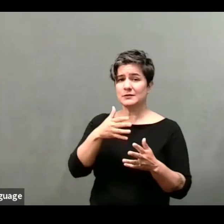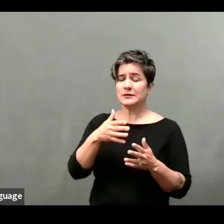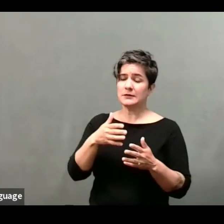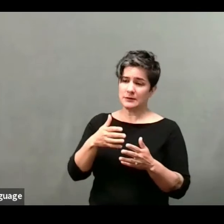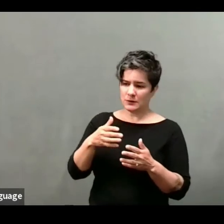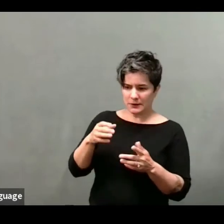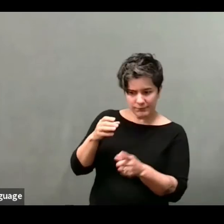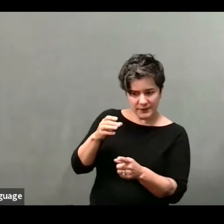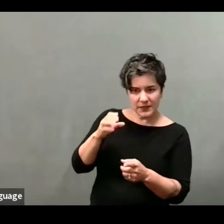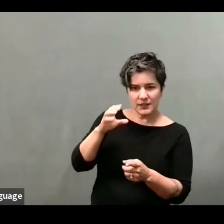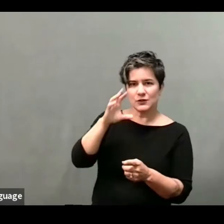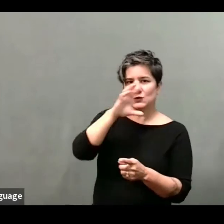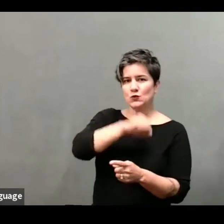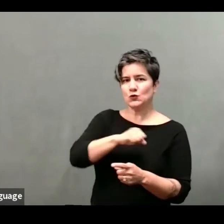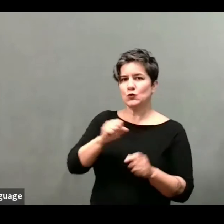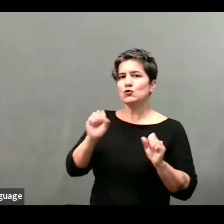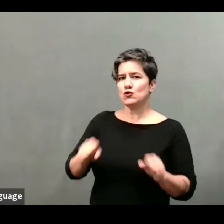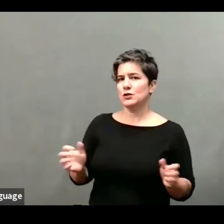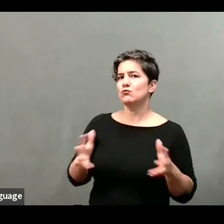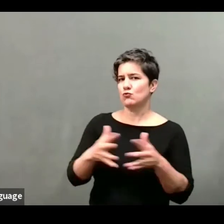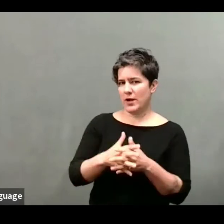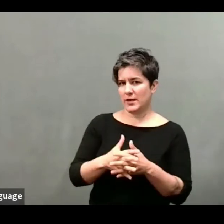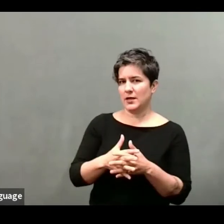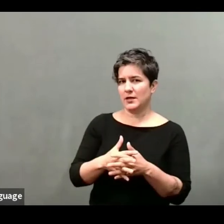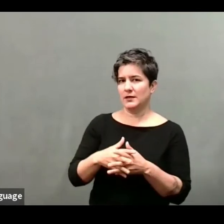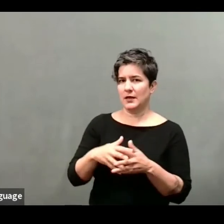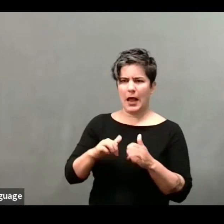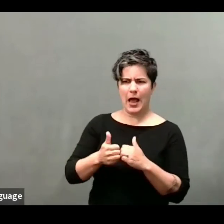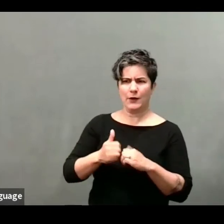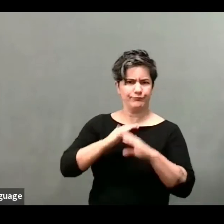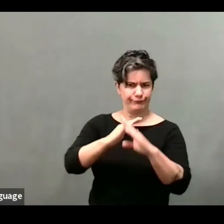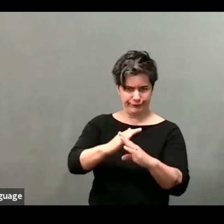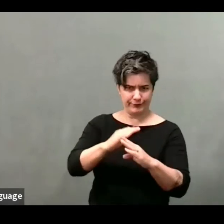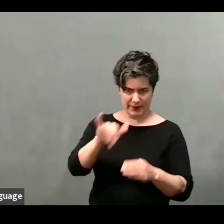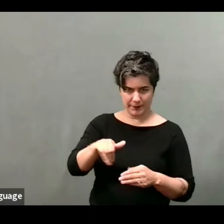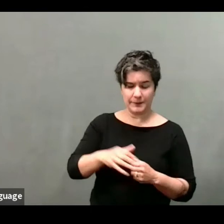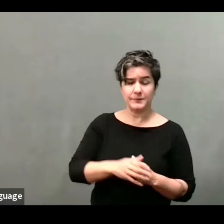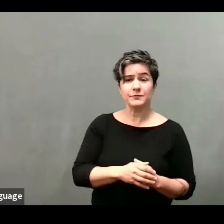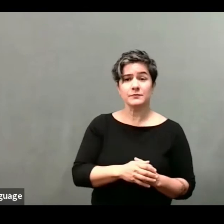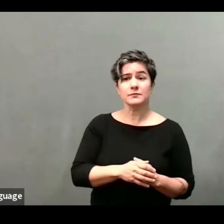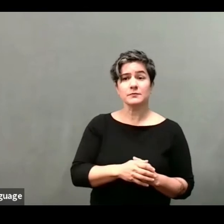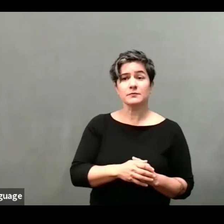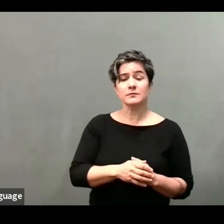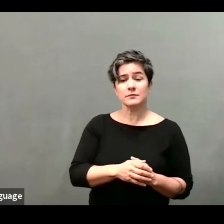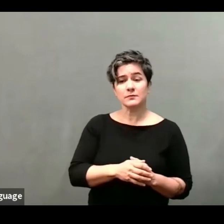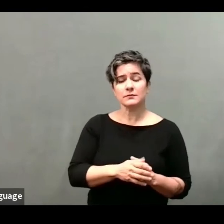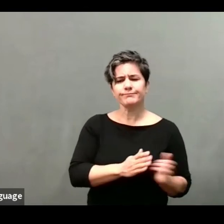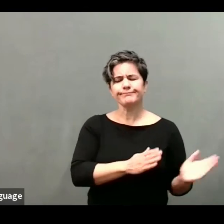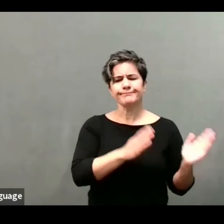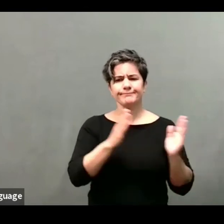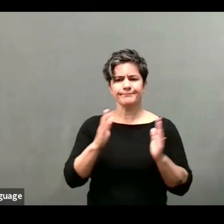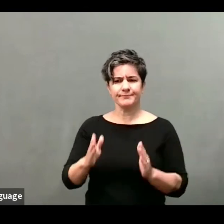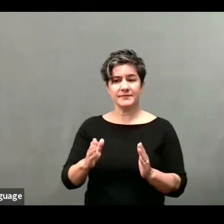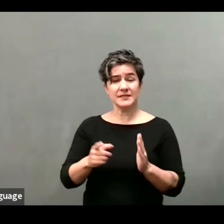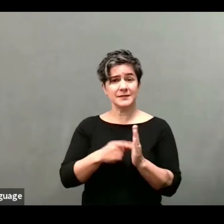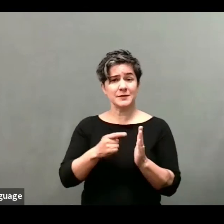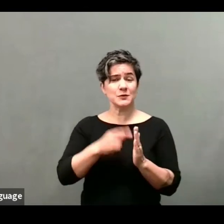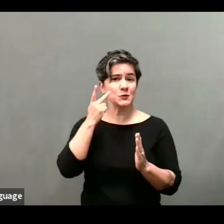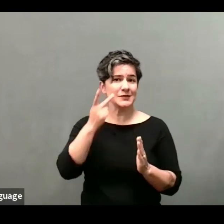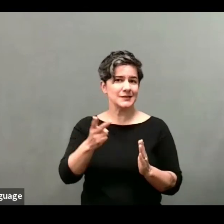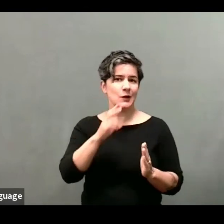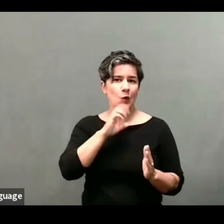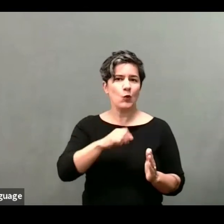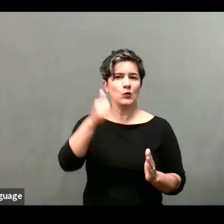of assuming pregnancy is possible. On the other side of things too, we do see some older women